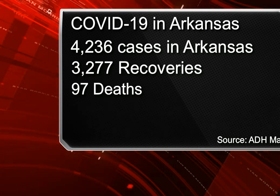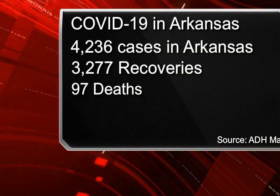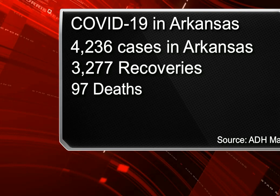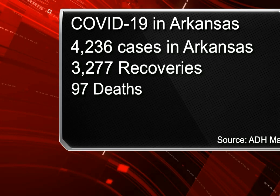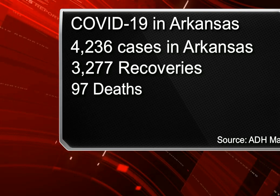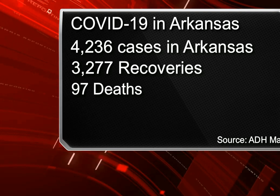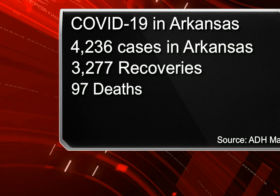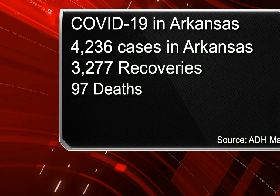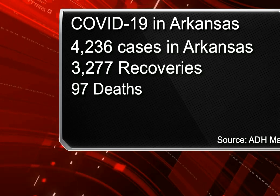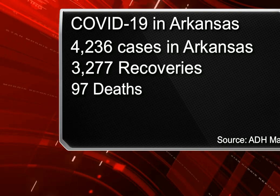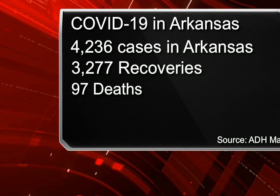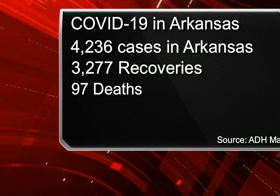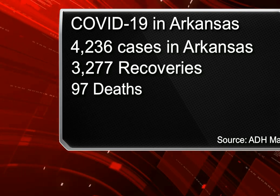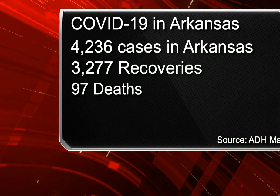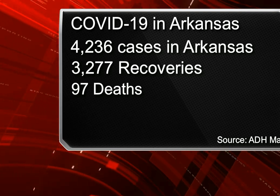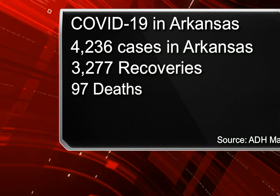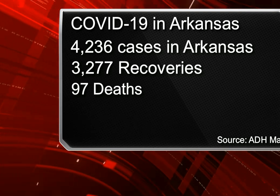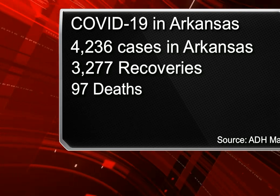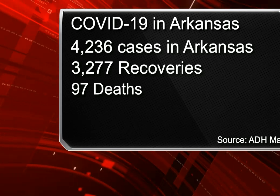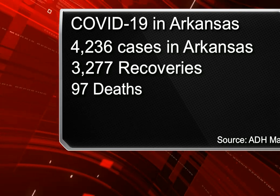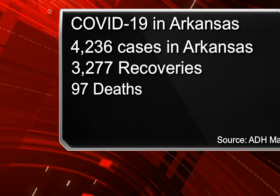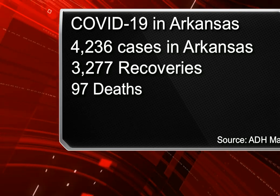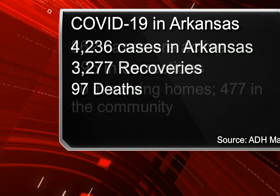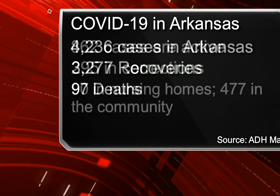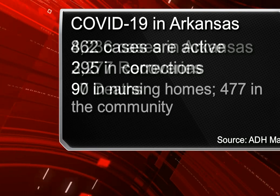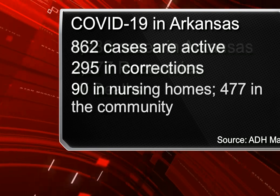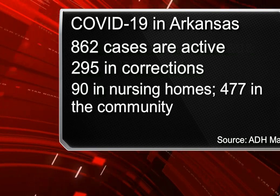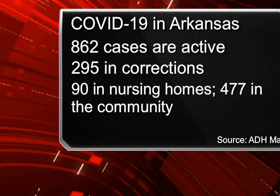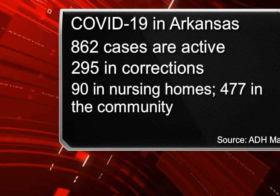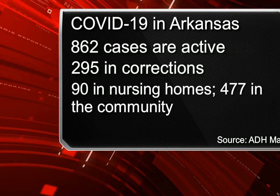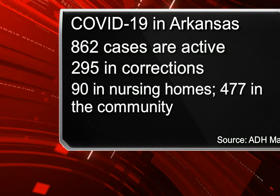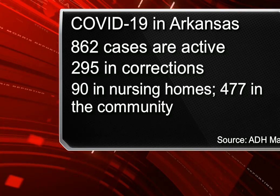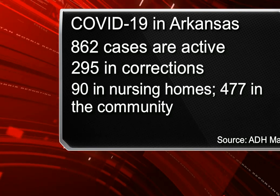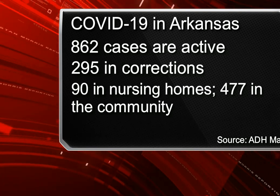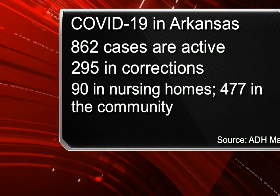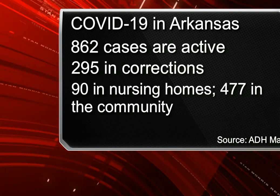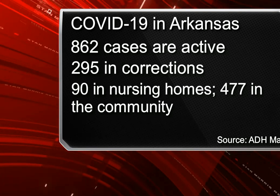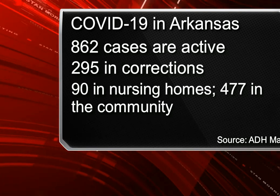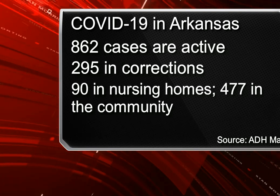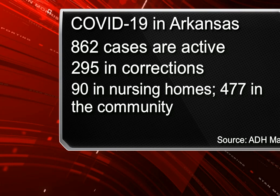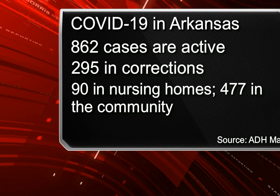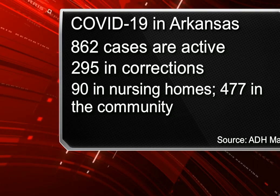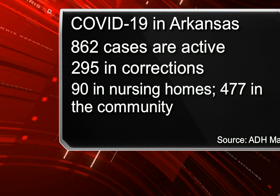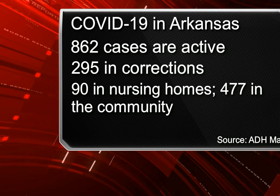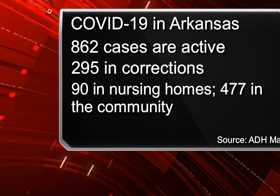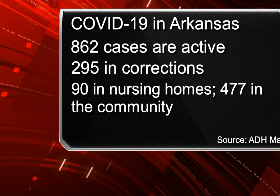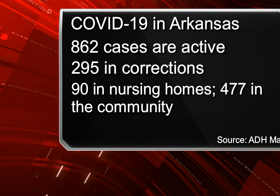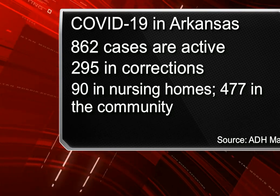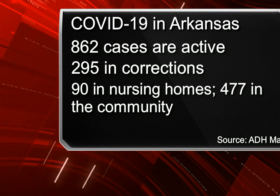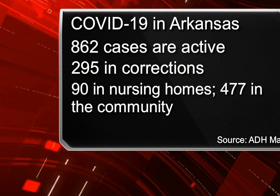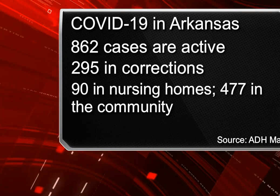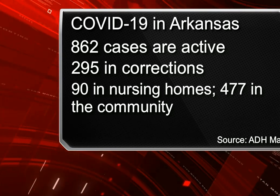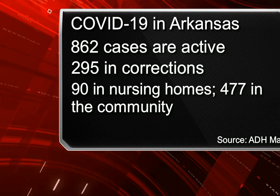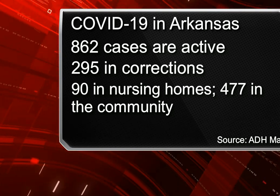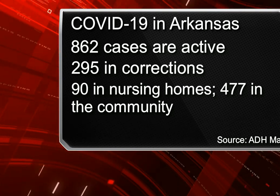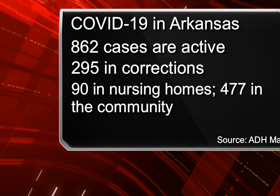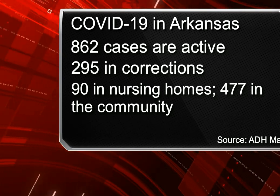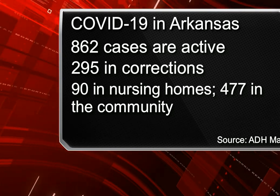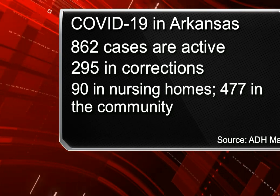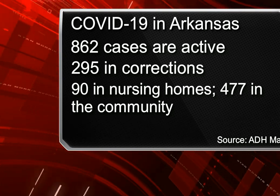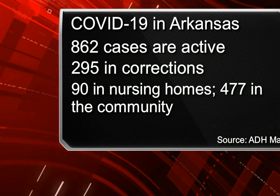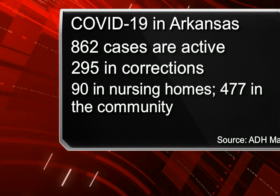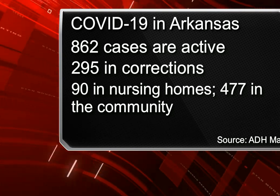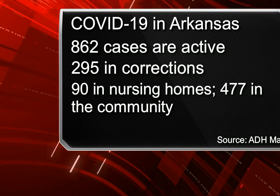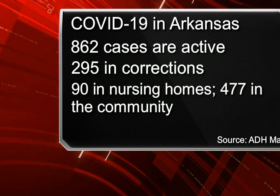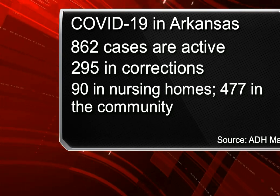and 97 deaths. Those are the numbers that we were just provided a short time ago. 862 cases of